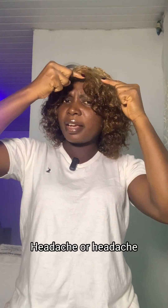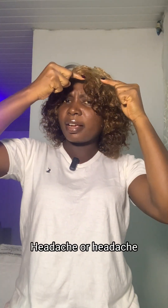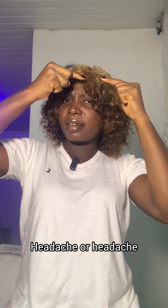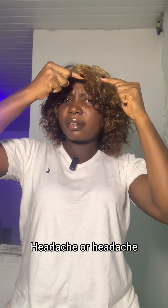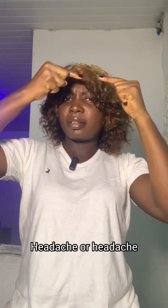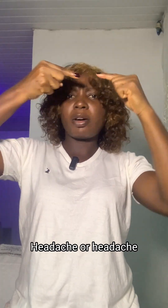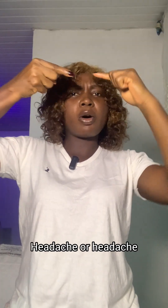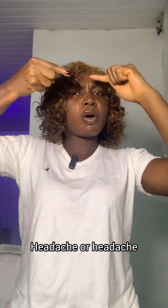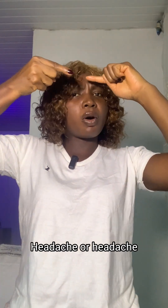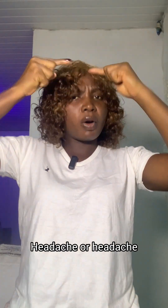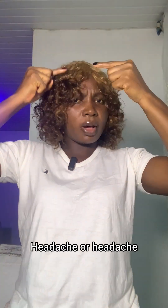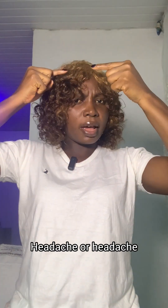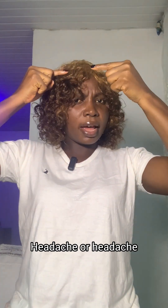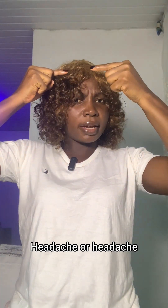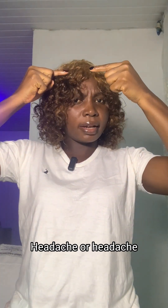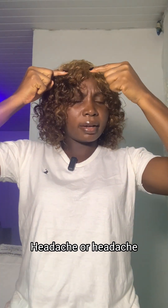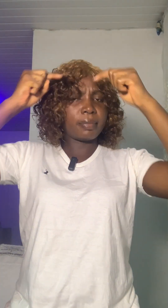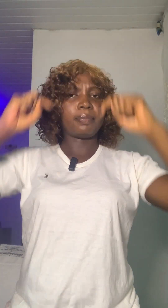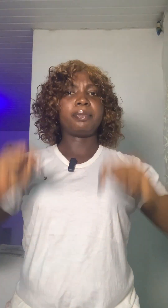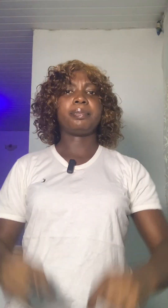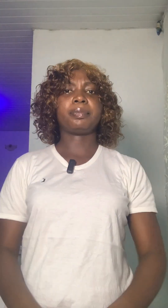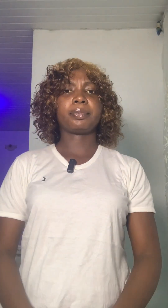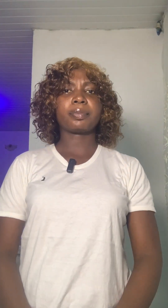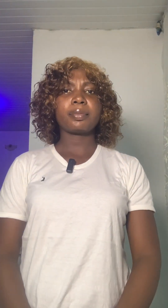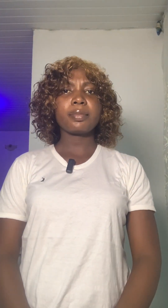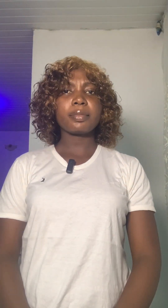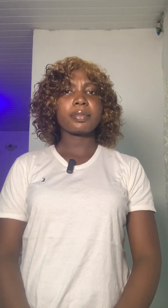headache, or headache.